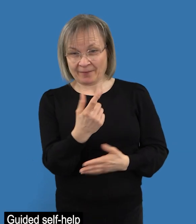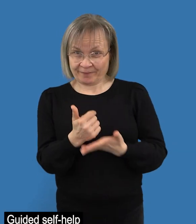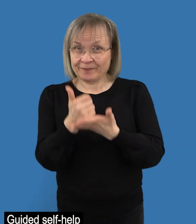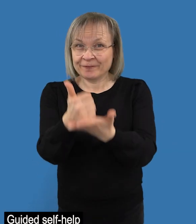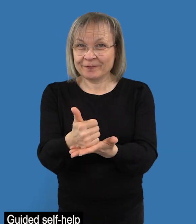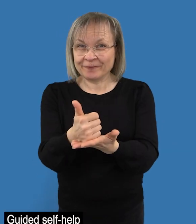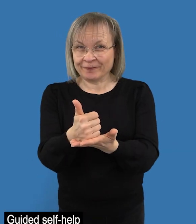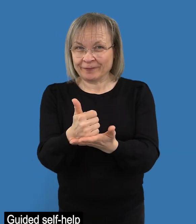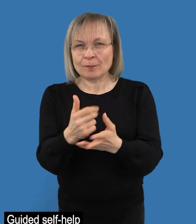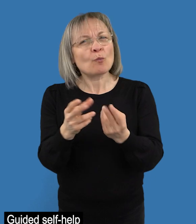Guided self-help.